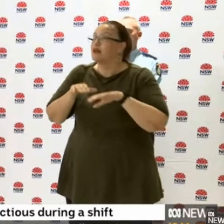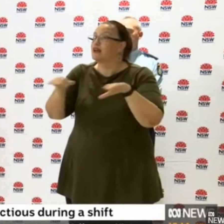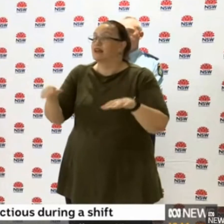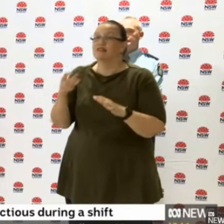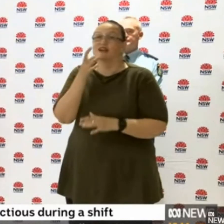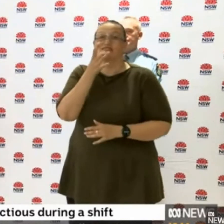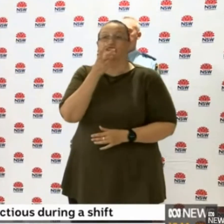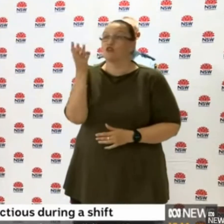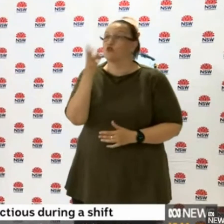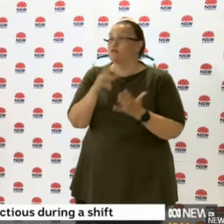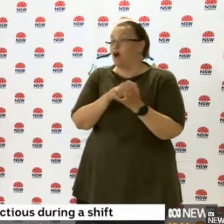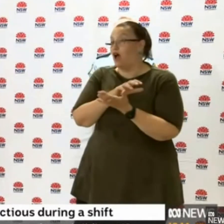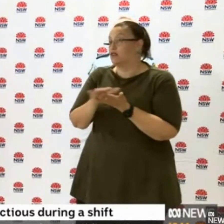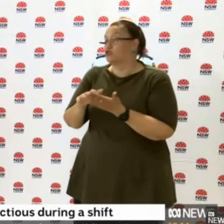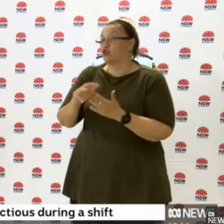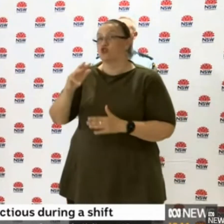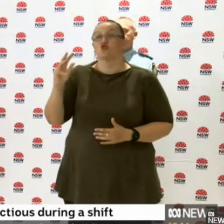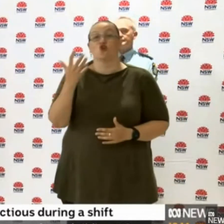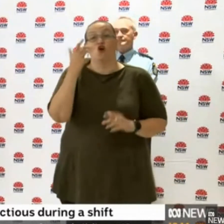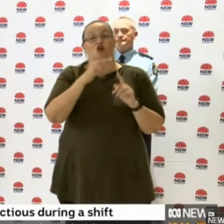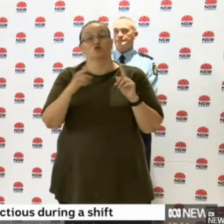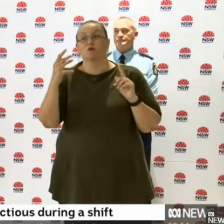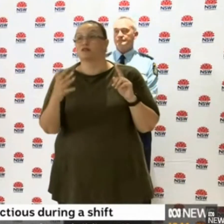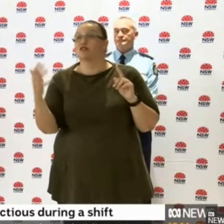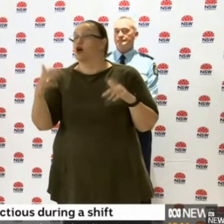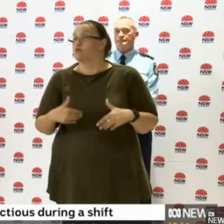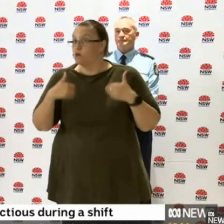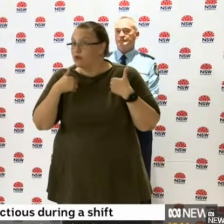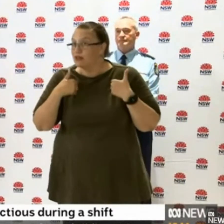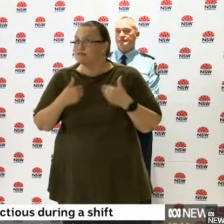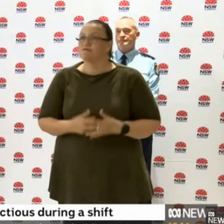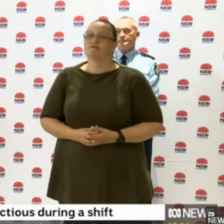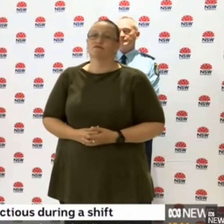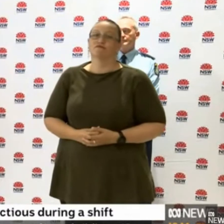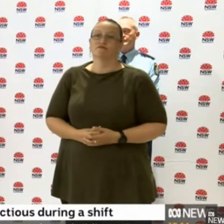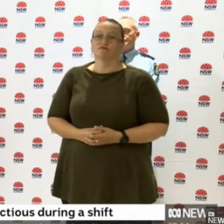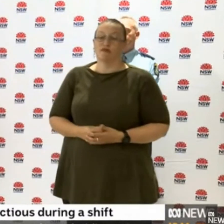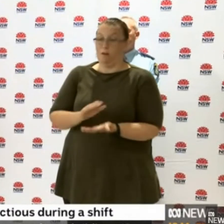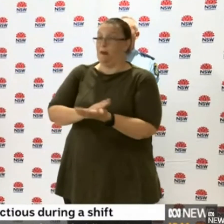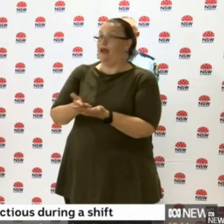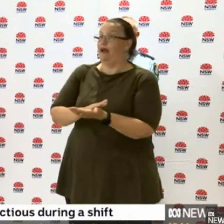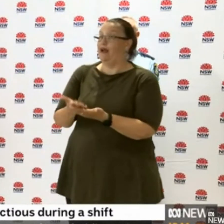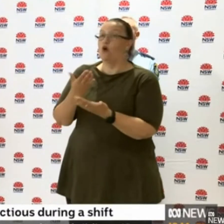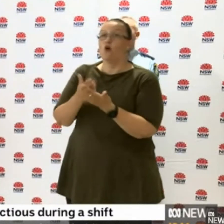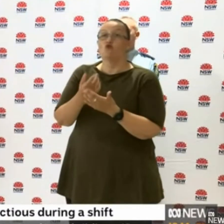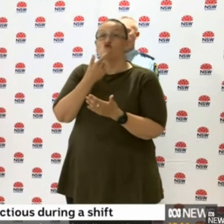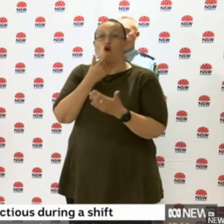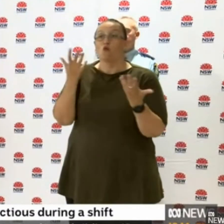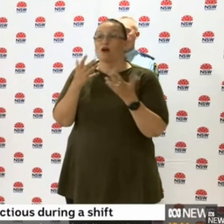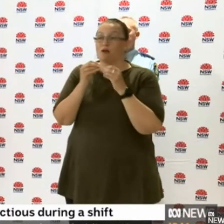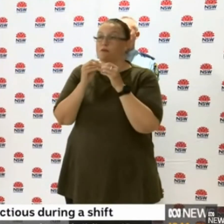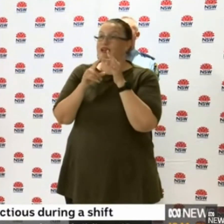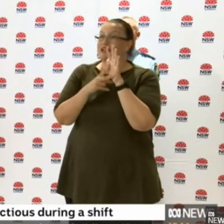the 13th of March from 9 to 9:30 a.m. Pancakes on the Rocks at Beverly